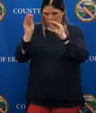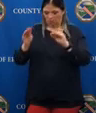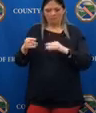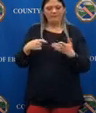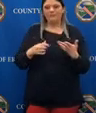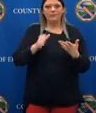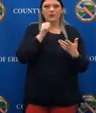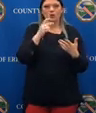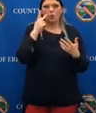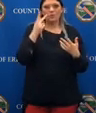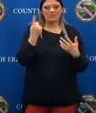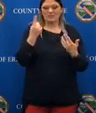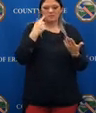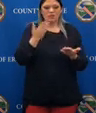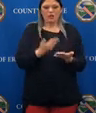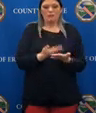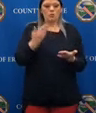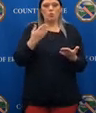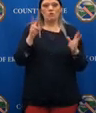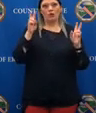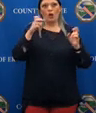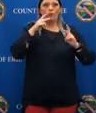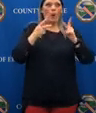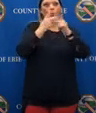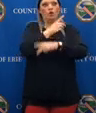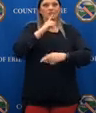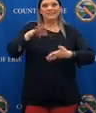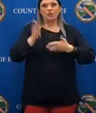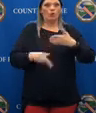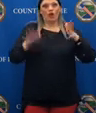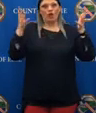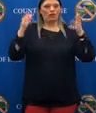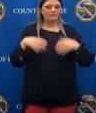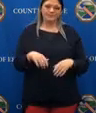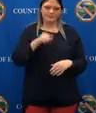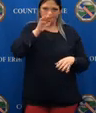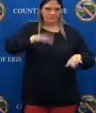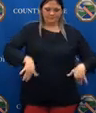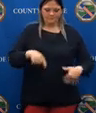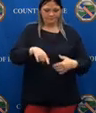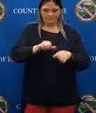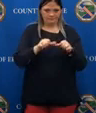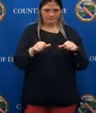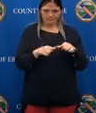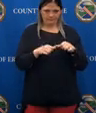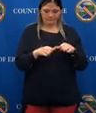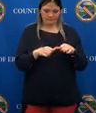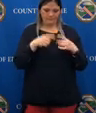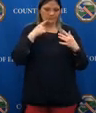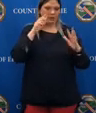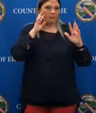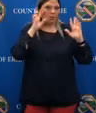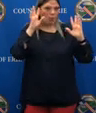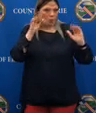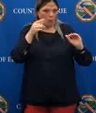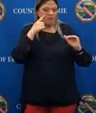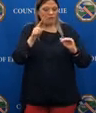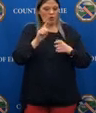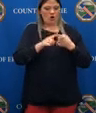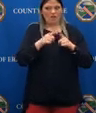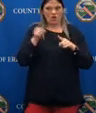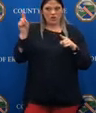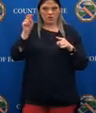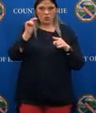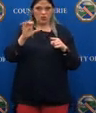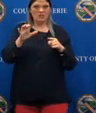I don't see something that proves that the worst is over with at this point in our region. I'm hopeful for our friends downstate